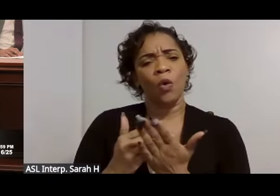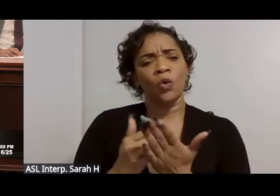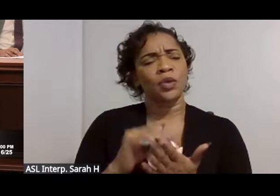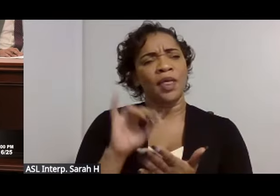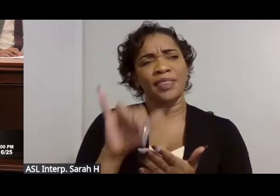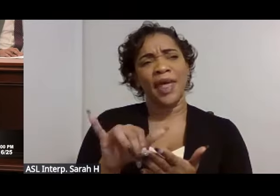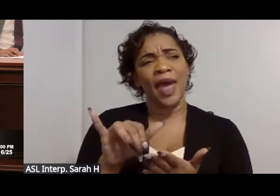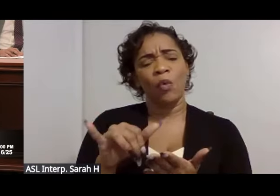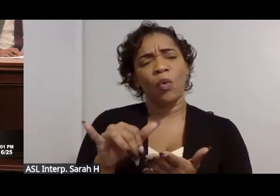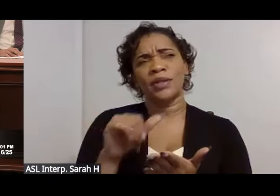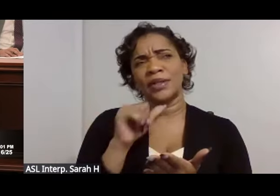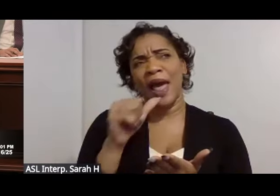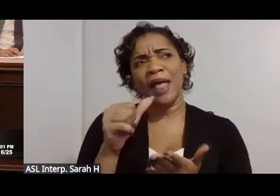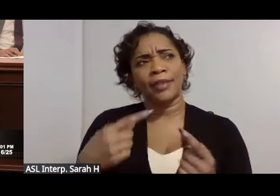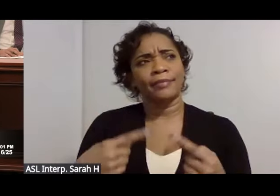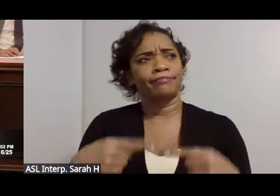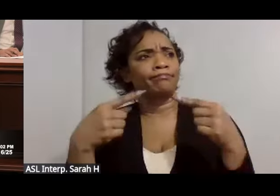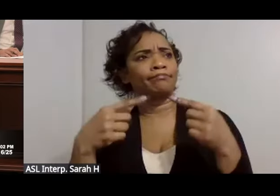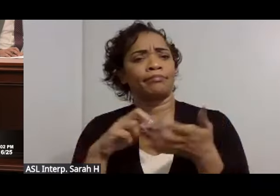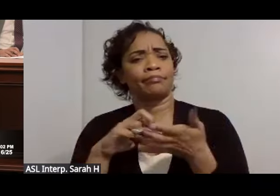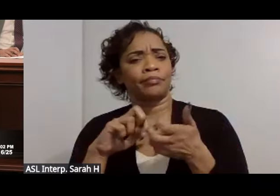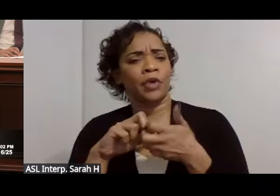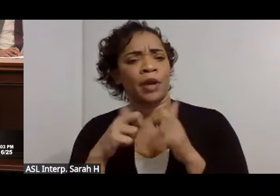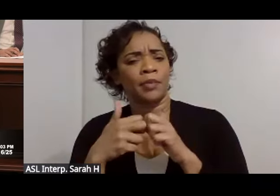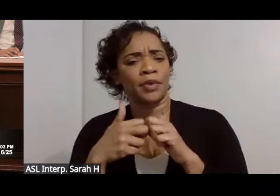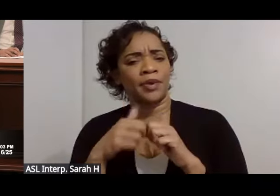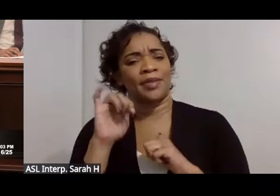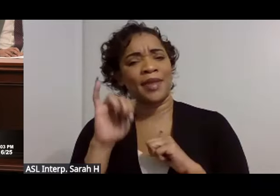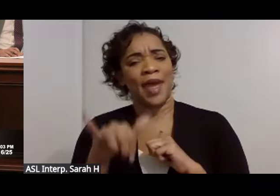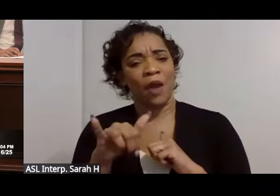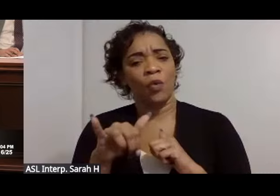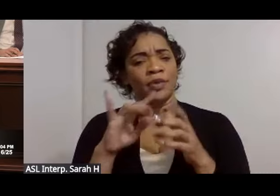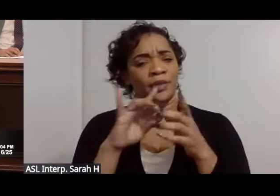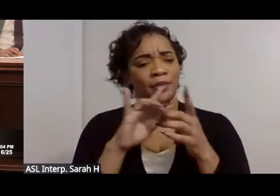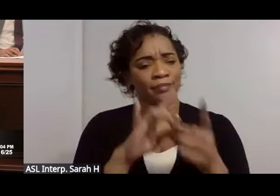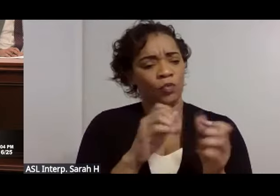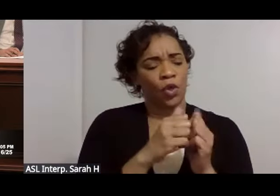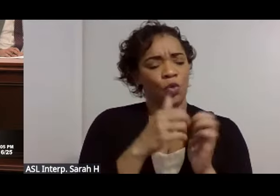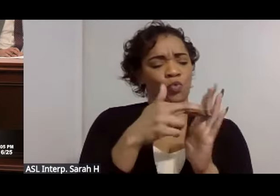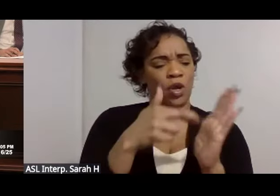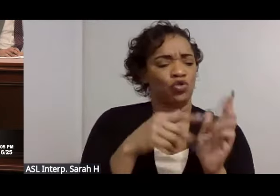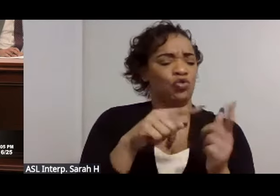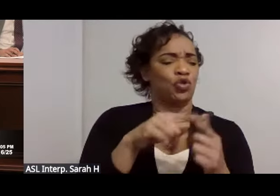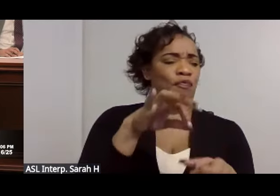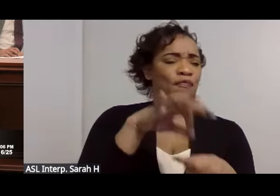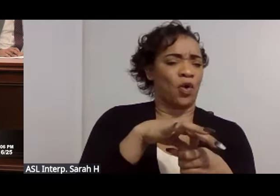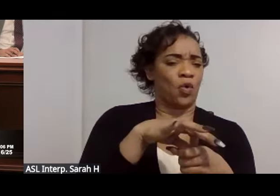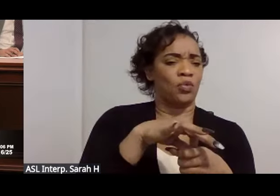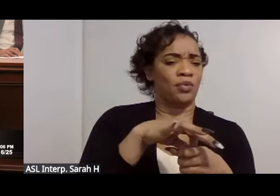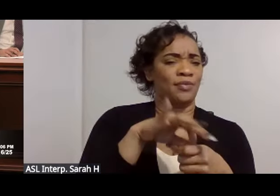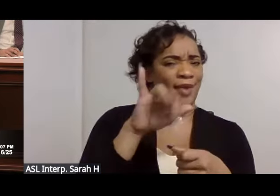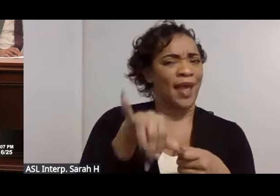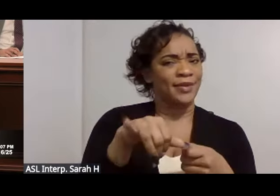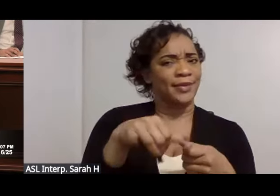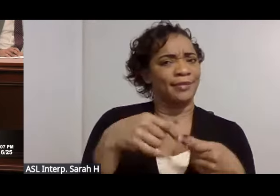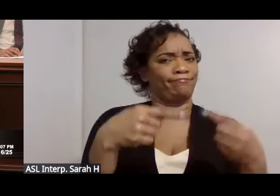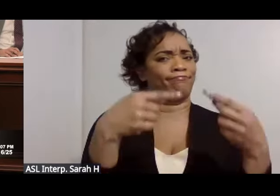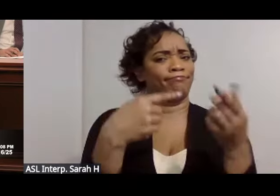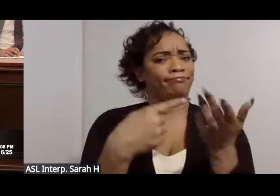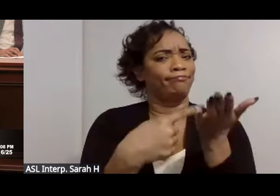to vote. And so I'm just pointing out that it is the same in that regard. It's precisely the same as the